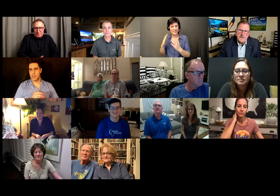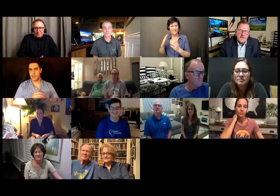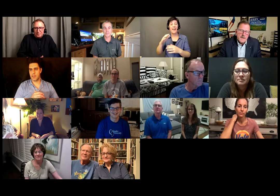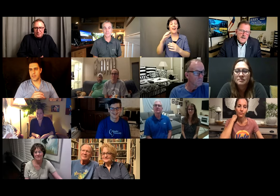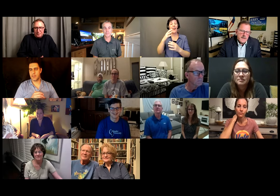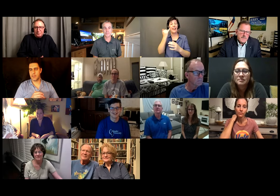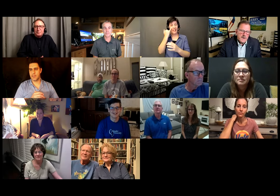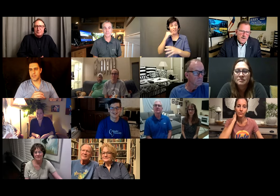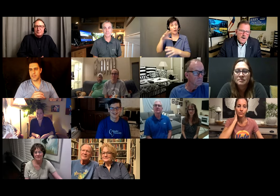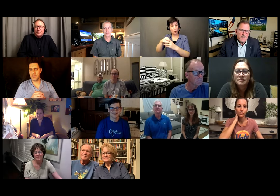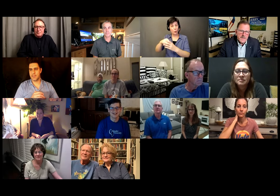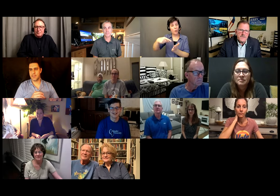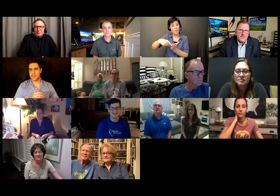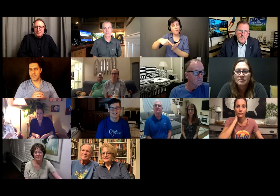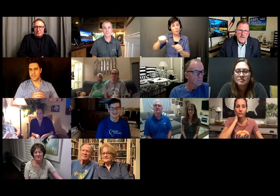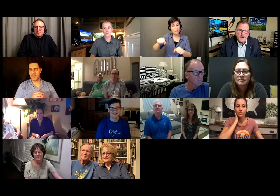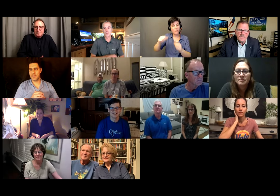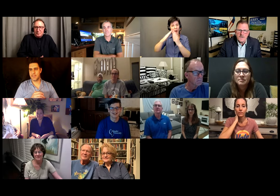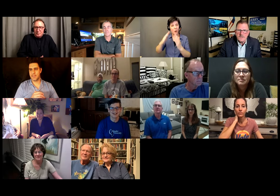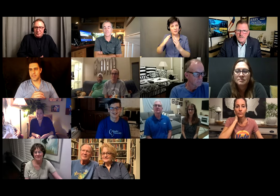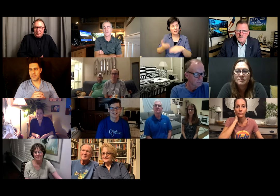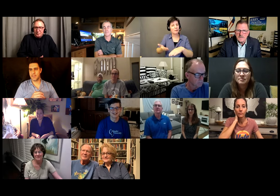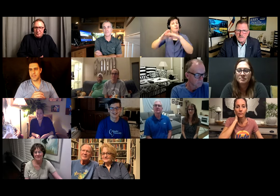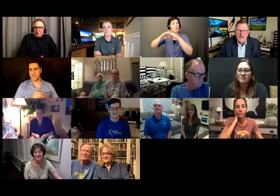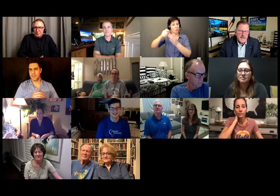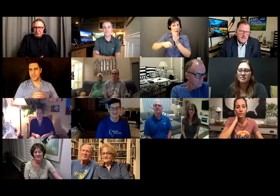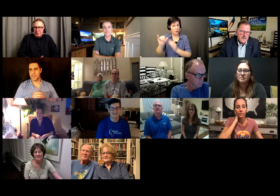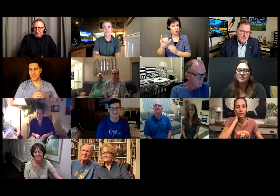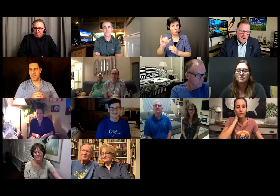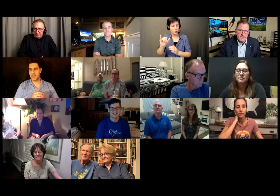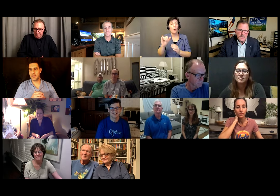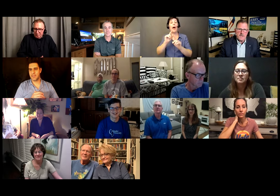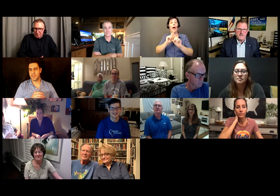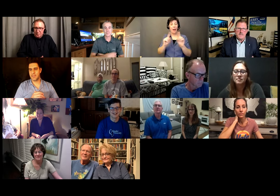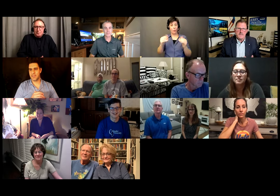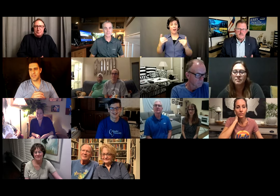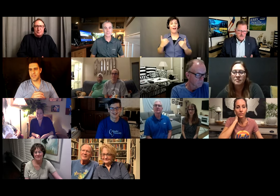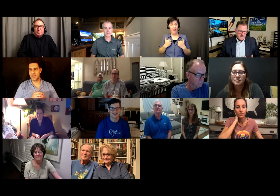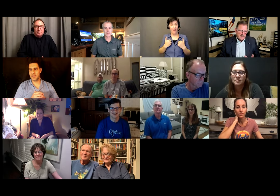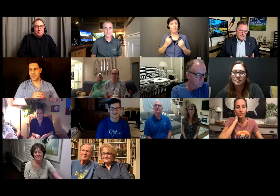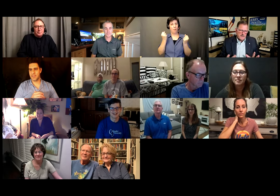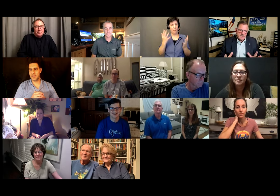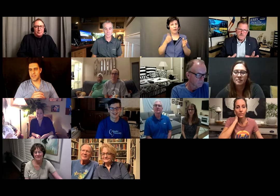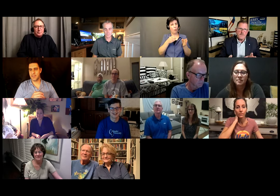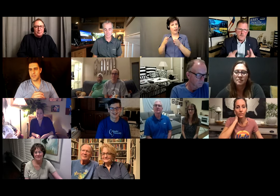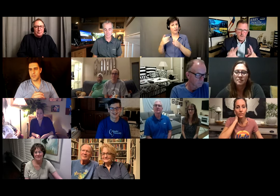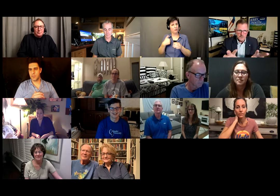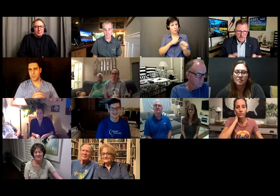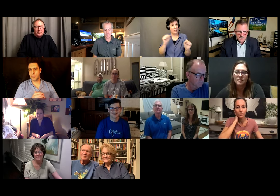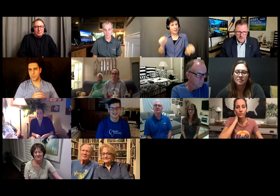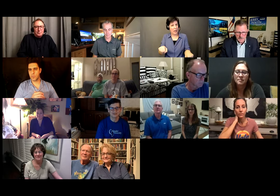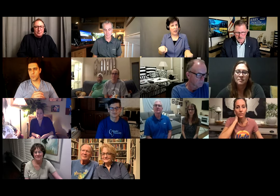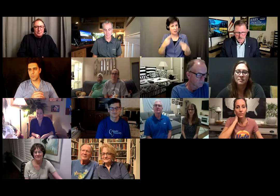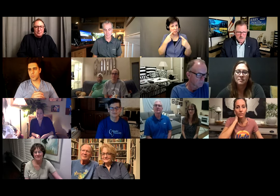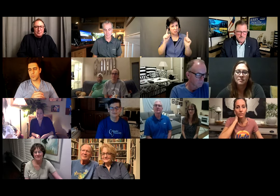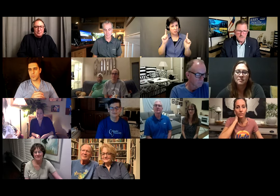build. But there are methods and ways for us to do this. And the problem with Pleasanton is, and for the older